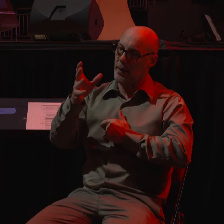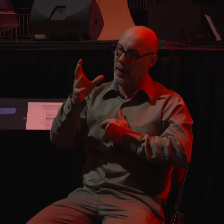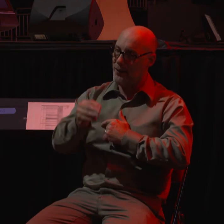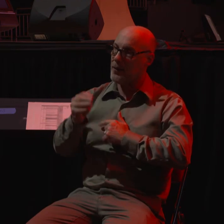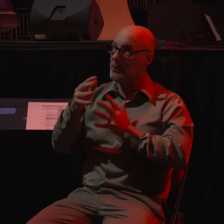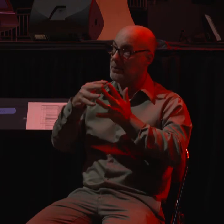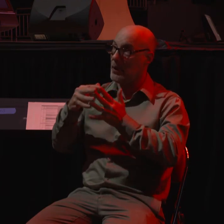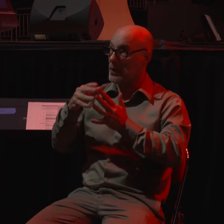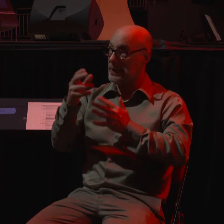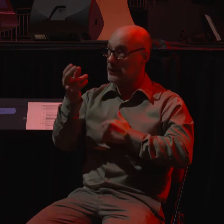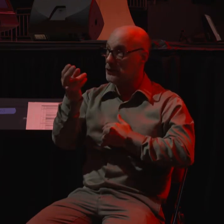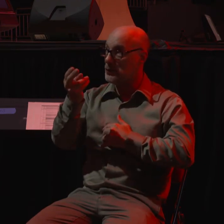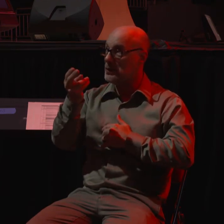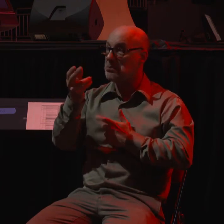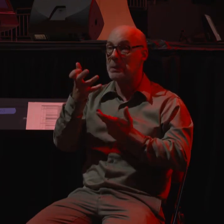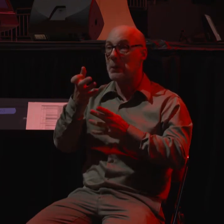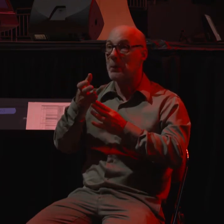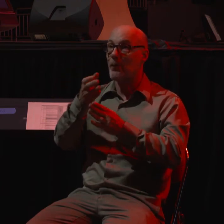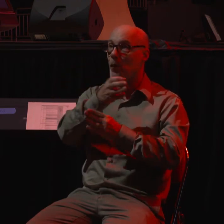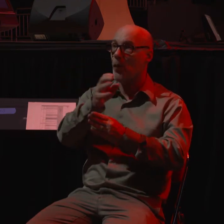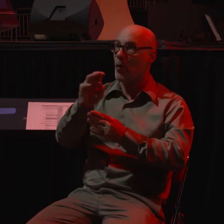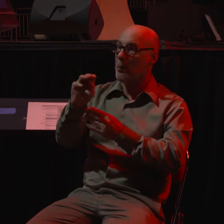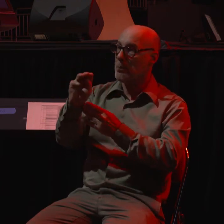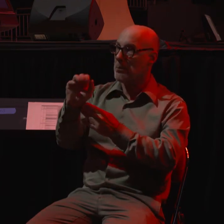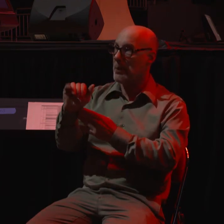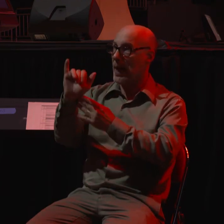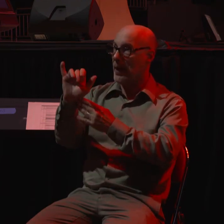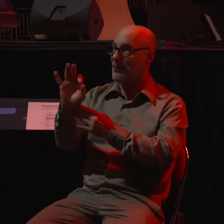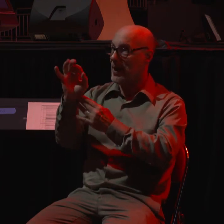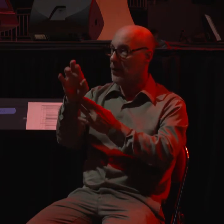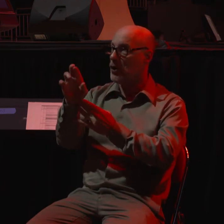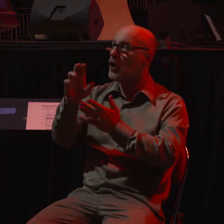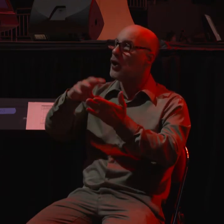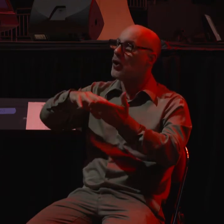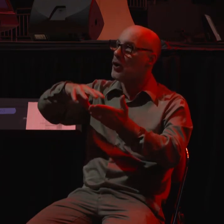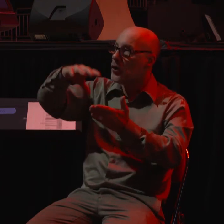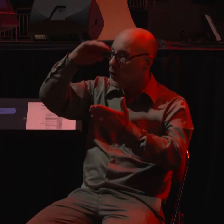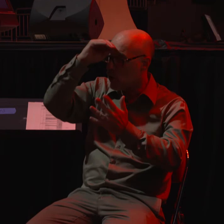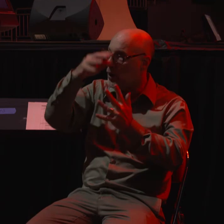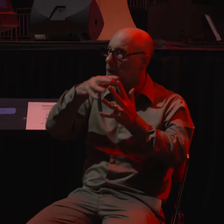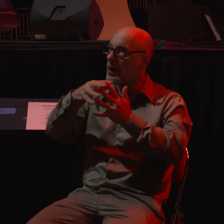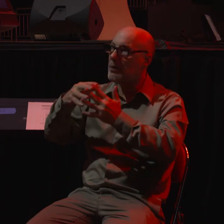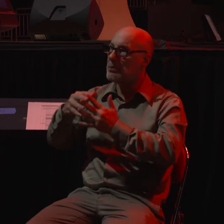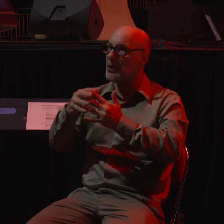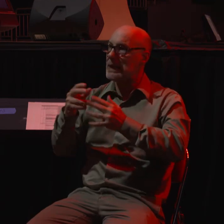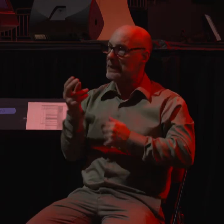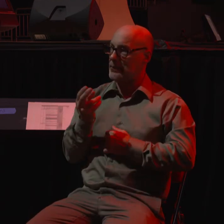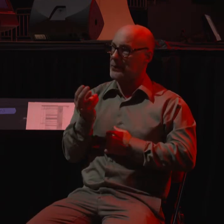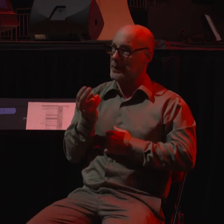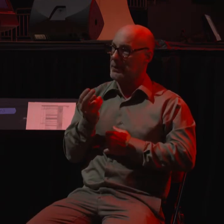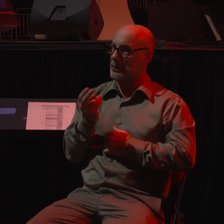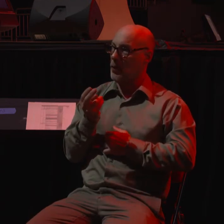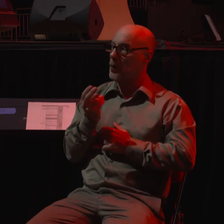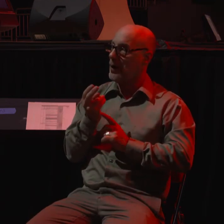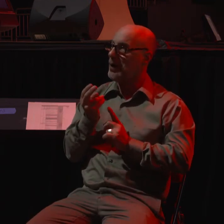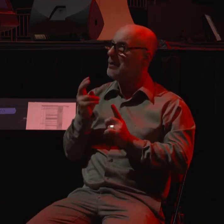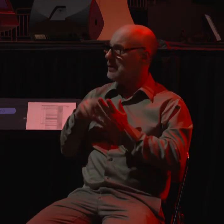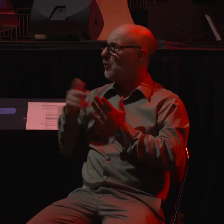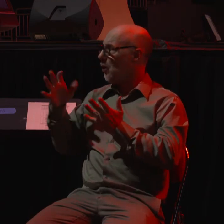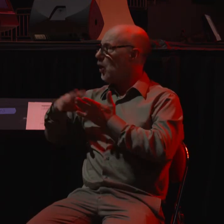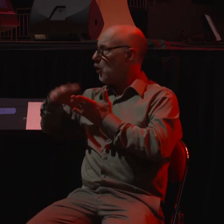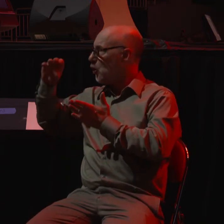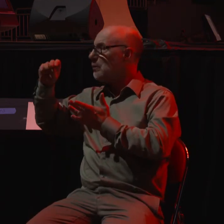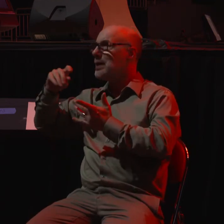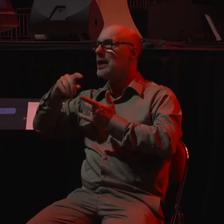and just try to learn more of American history. You don't need to necessarily unlearn what you've learned. Add stuff to